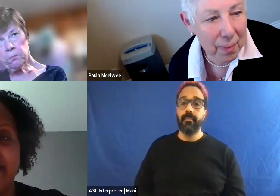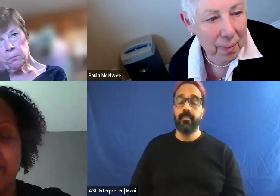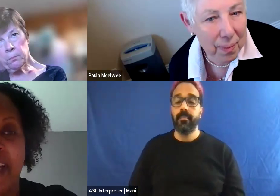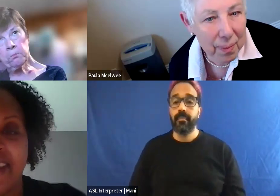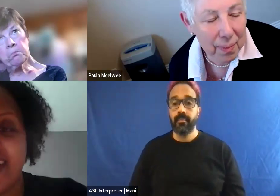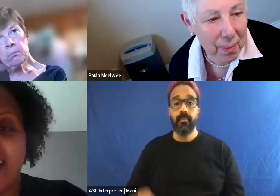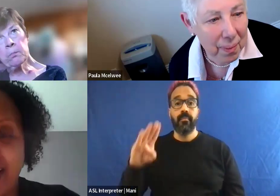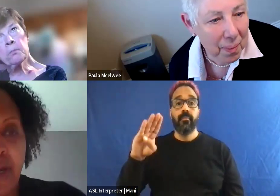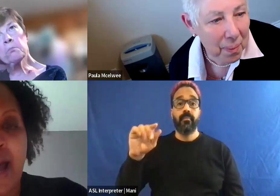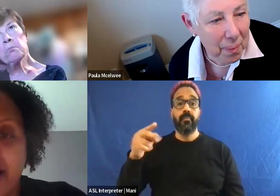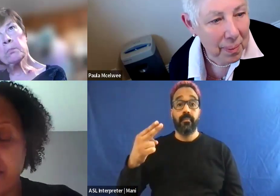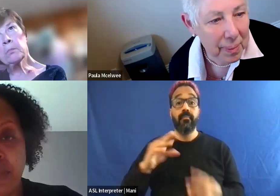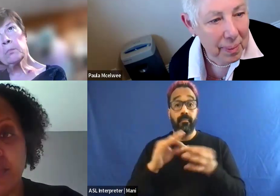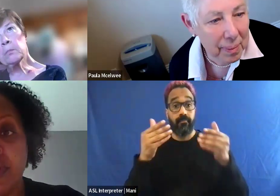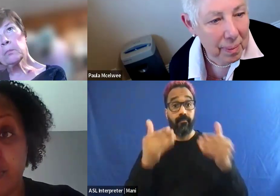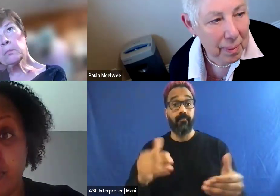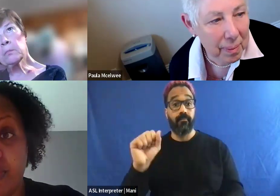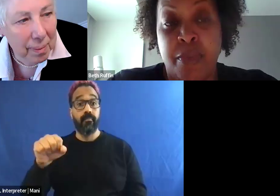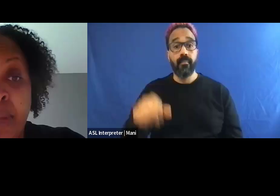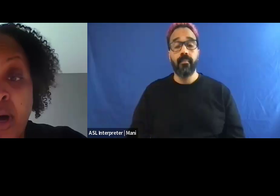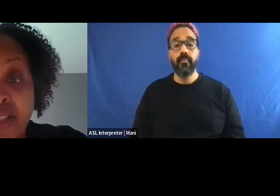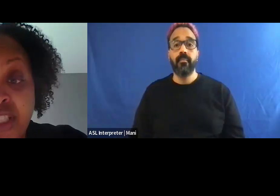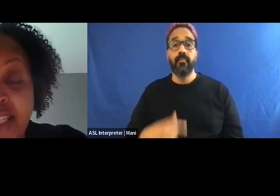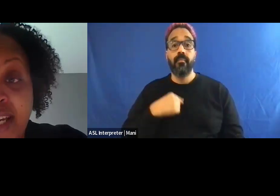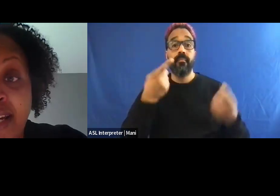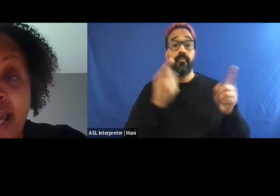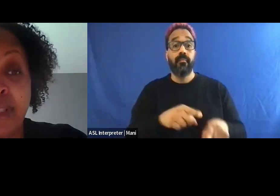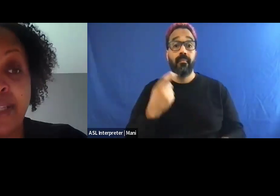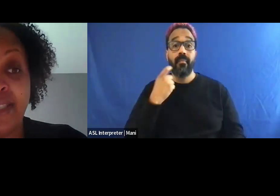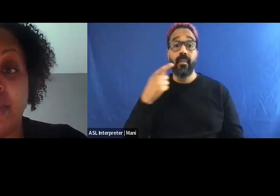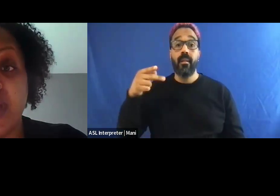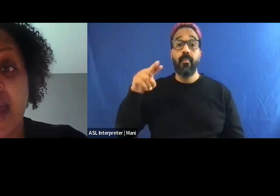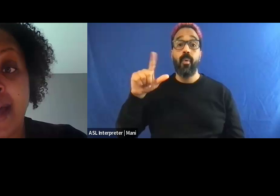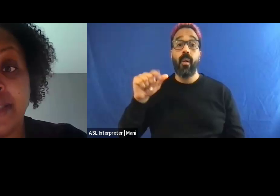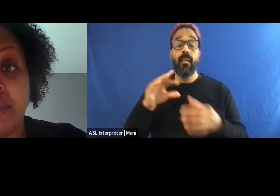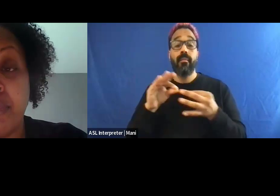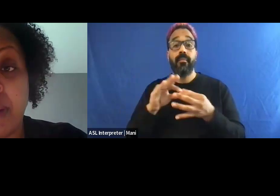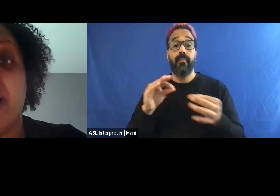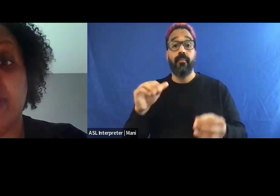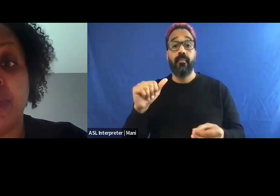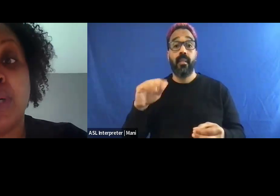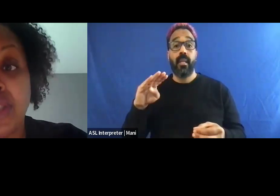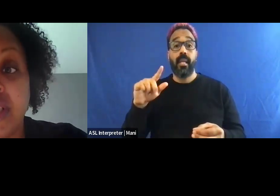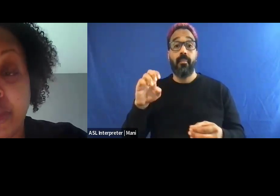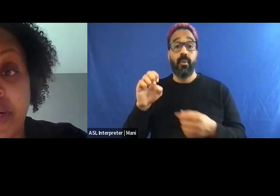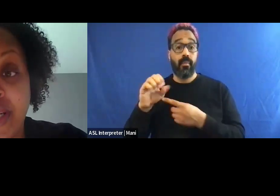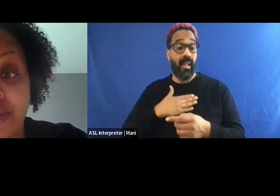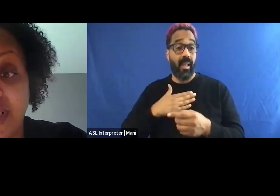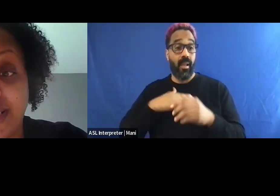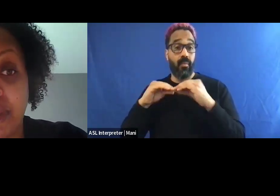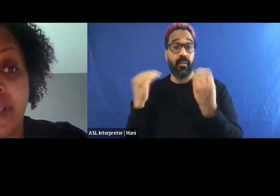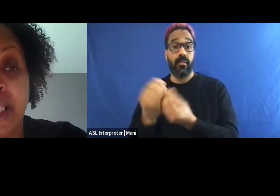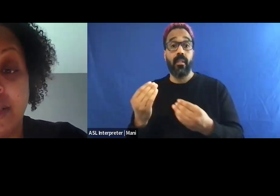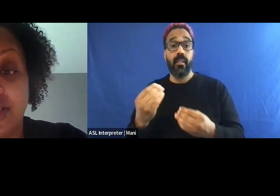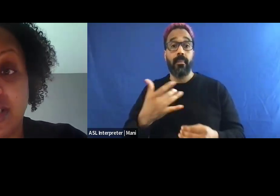Yes, this is Beth. I agree with what Paula just said. At Able SC, we ask about people's personal experience